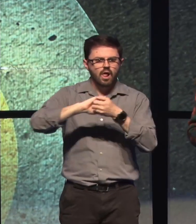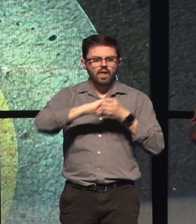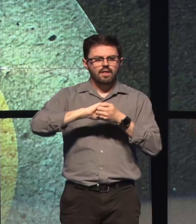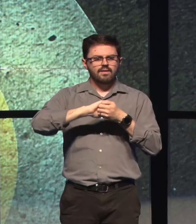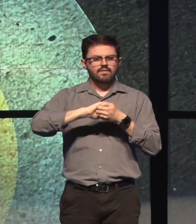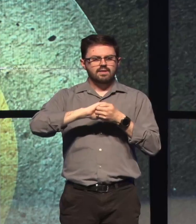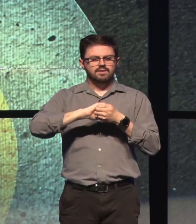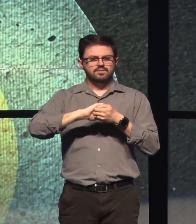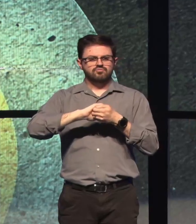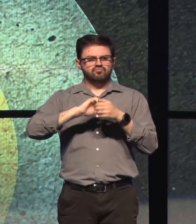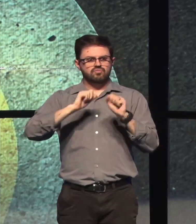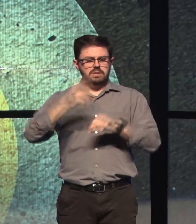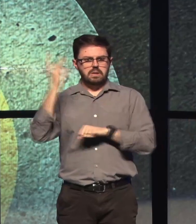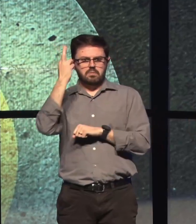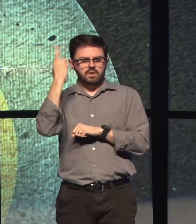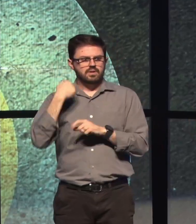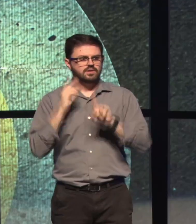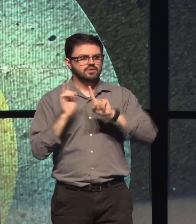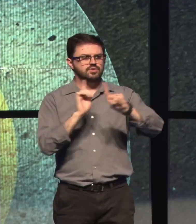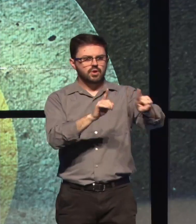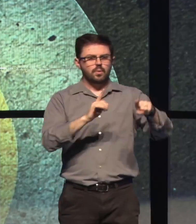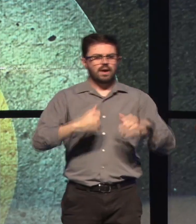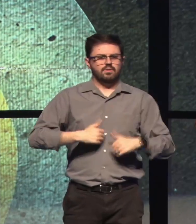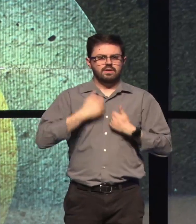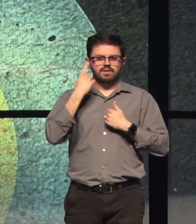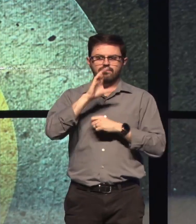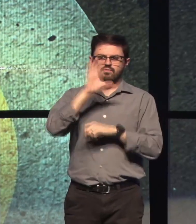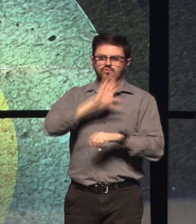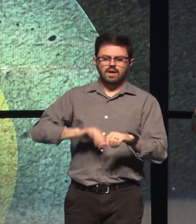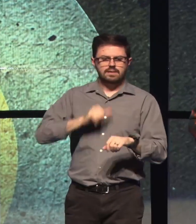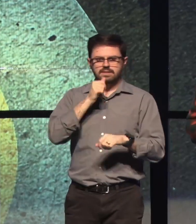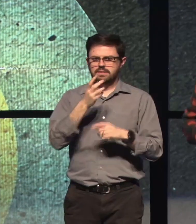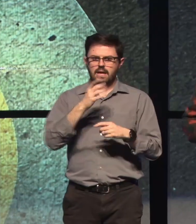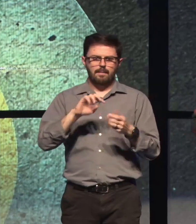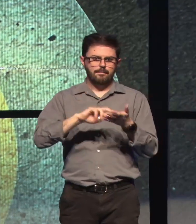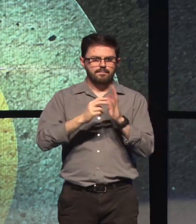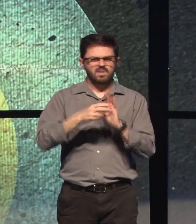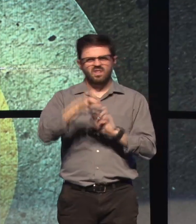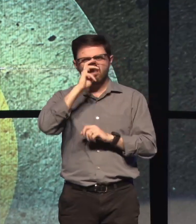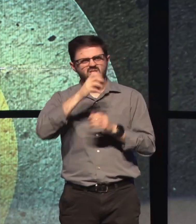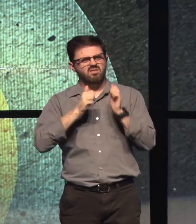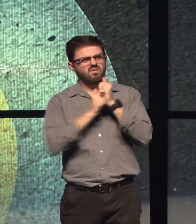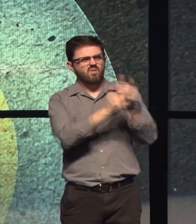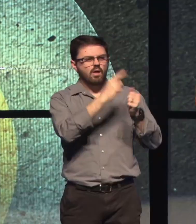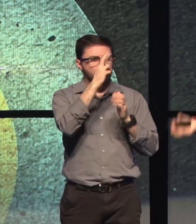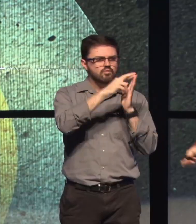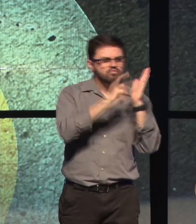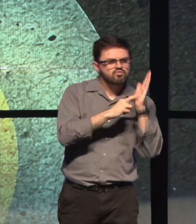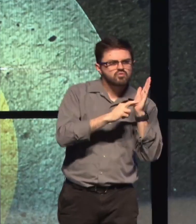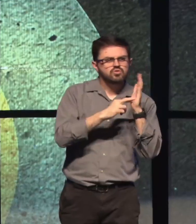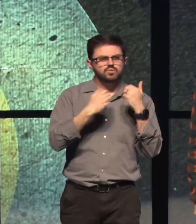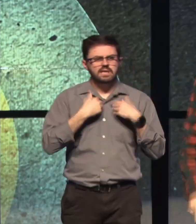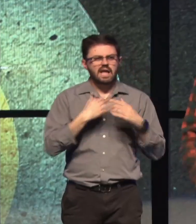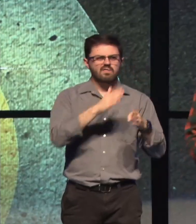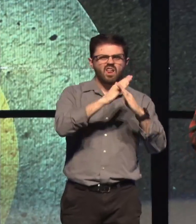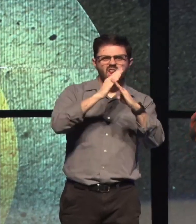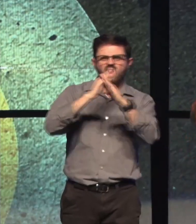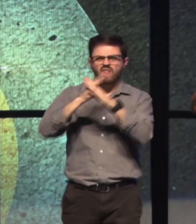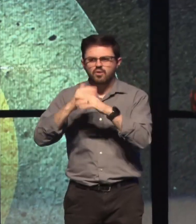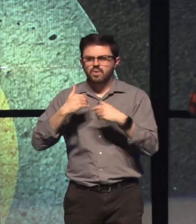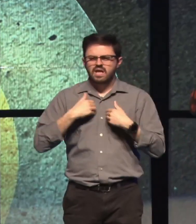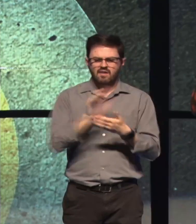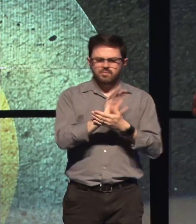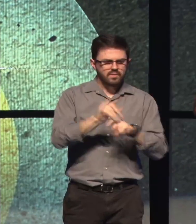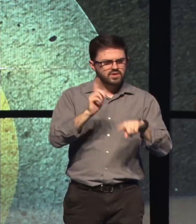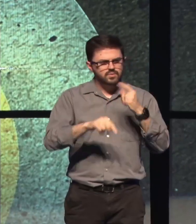for Christ is not to follow some set of religious rules or, restrictions on what we do and don't do and movies we don't watch and this or that, all